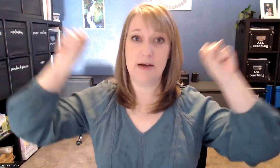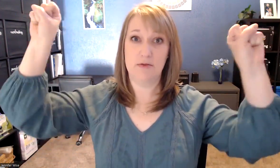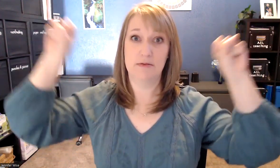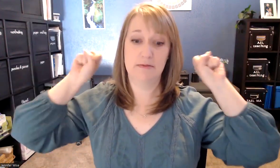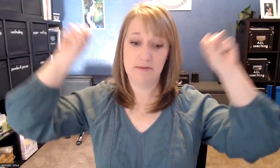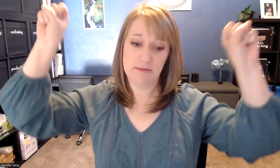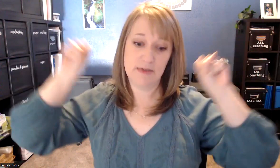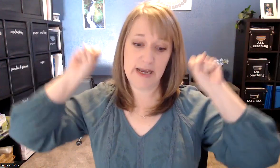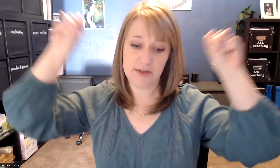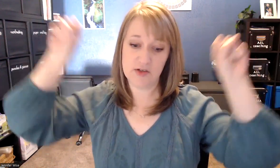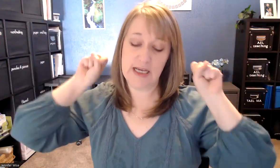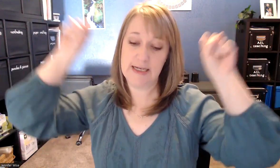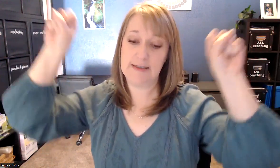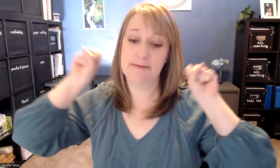down. Exercise.